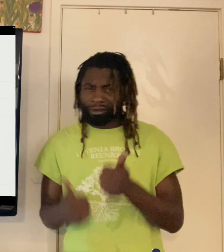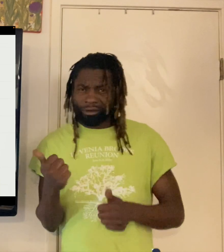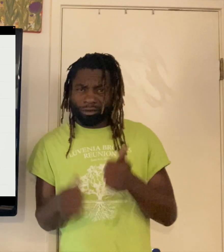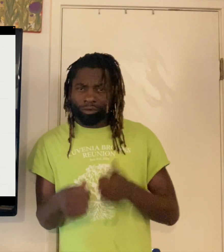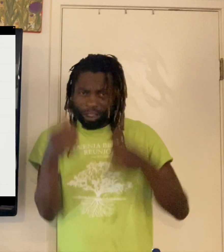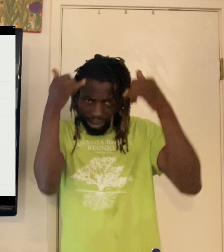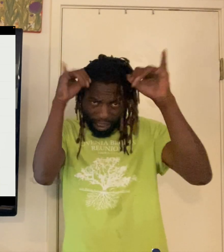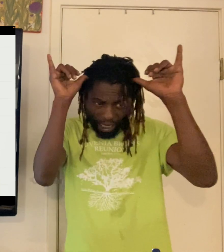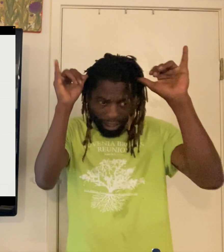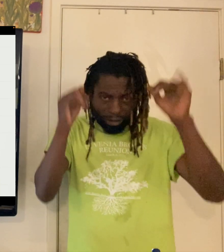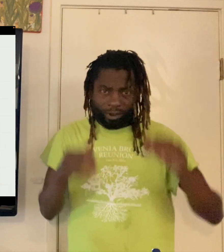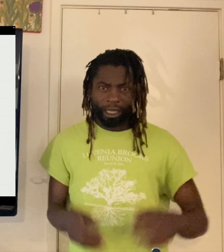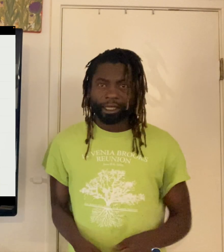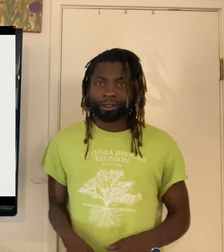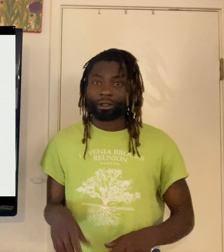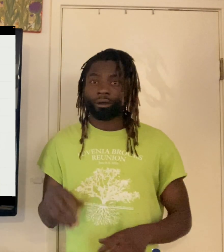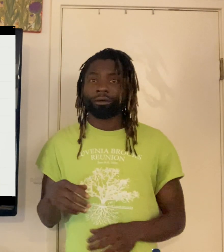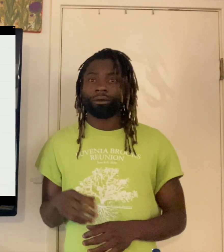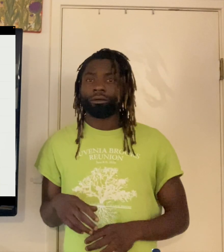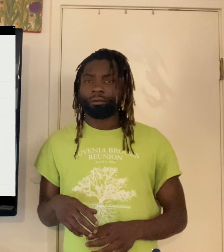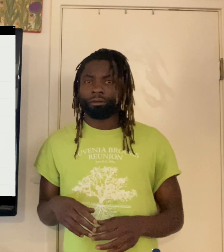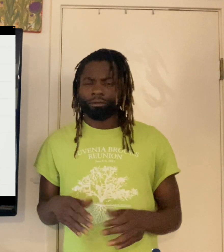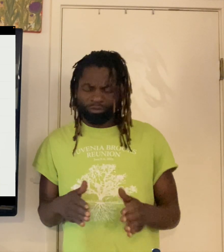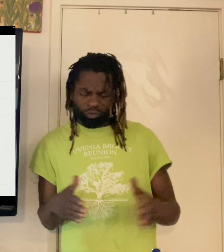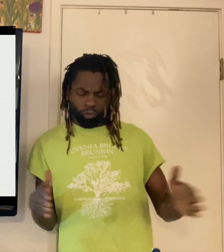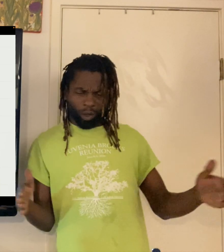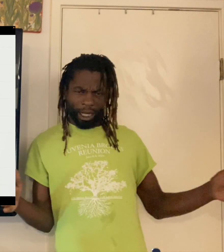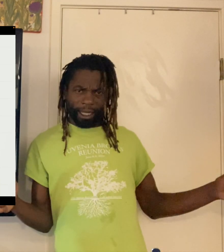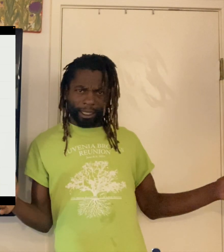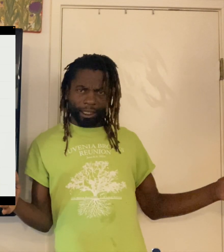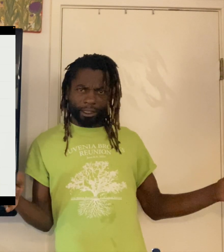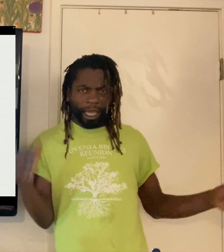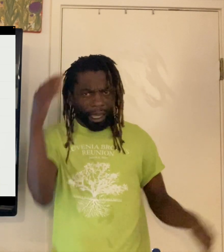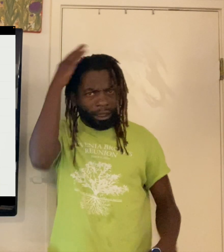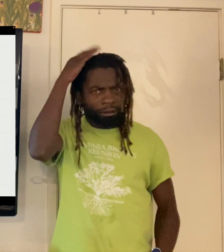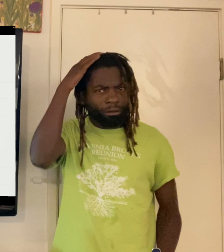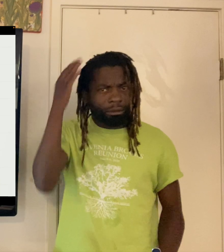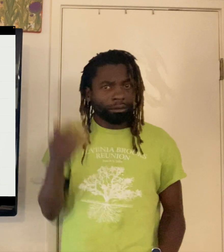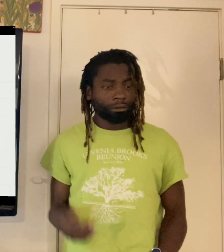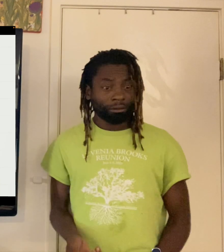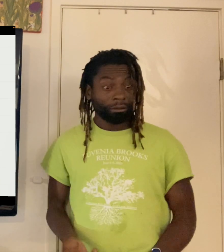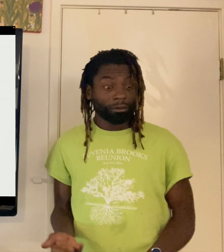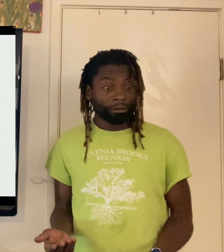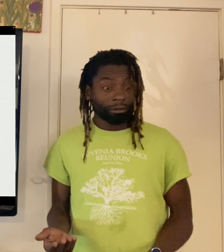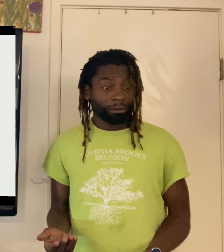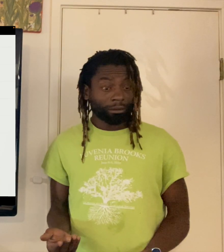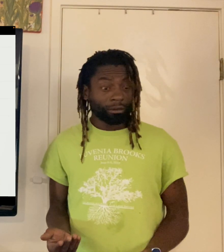So, which cow has the widest hat?